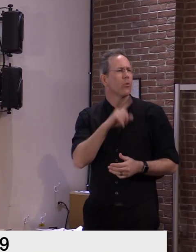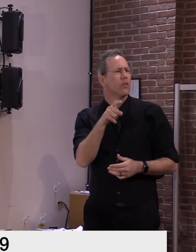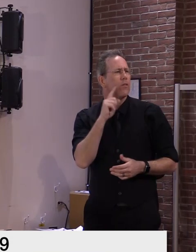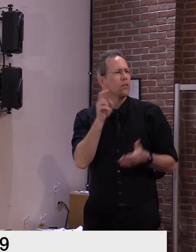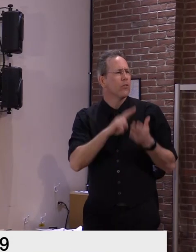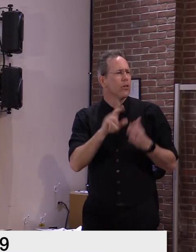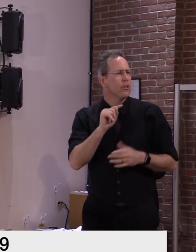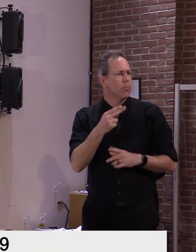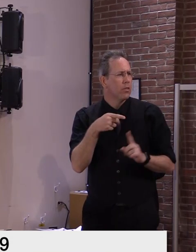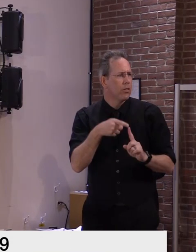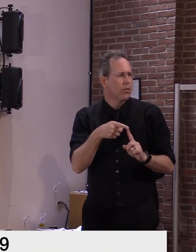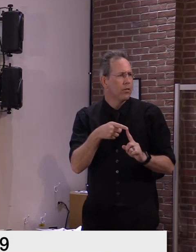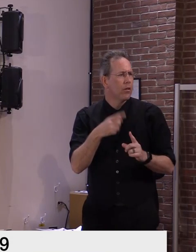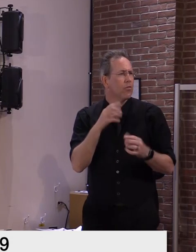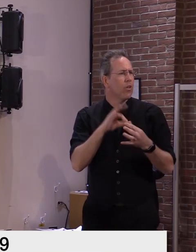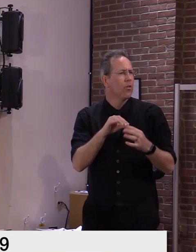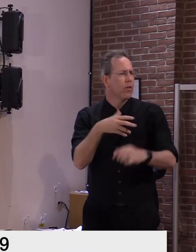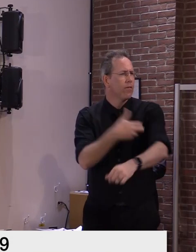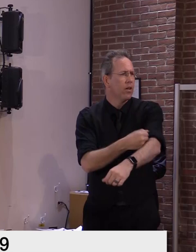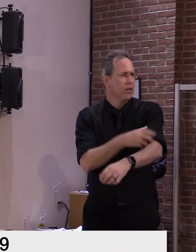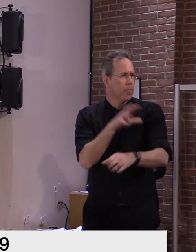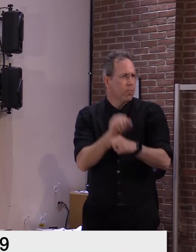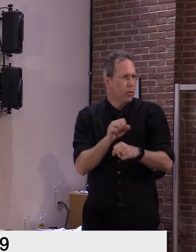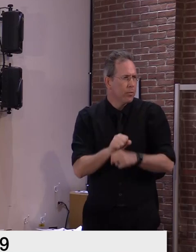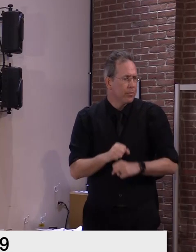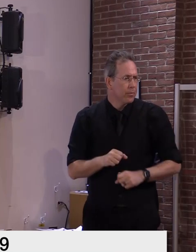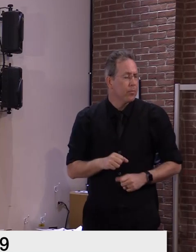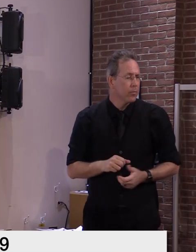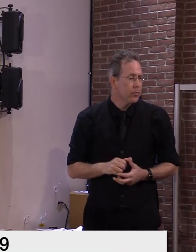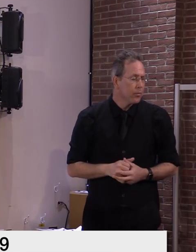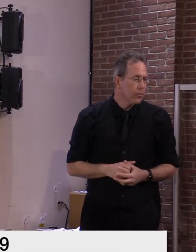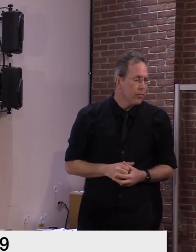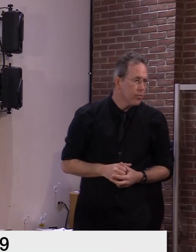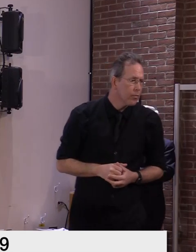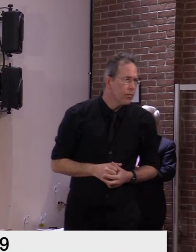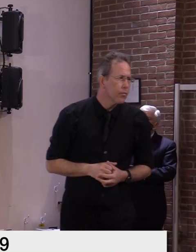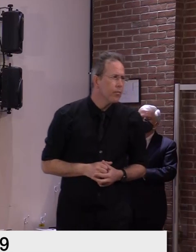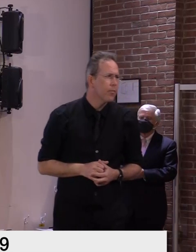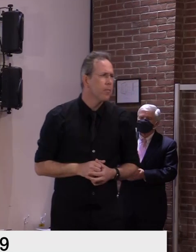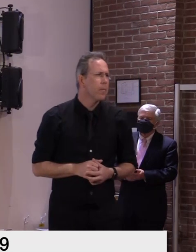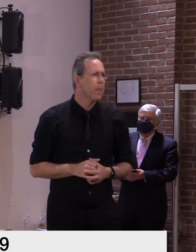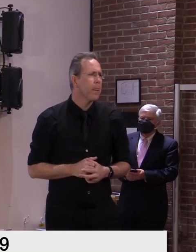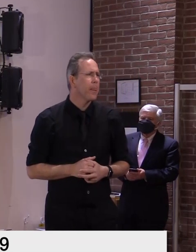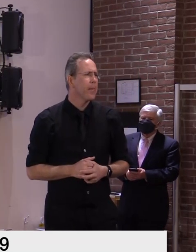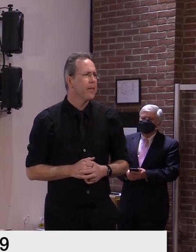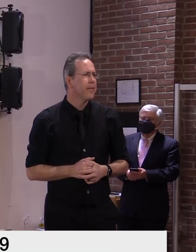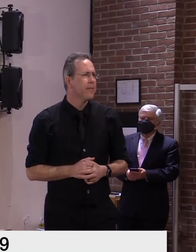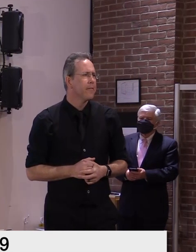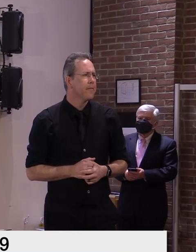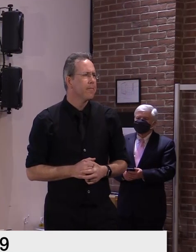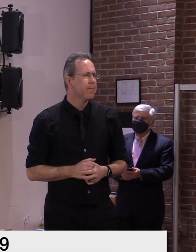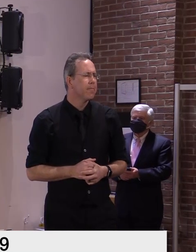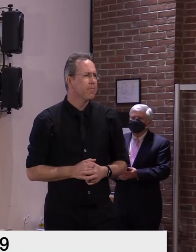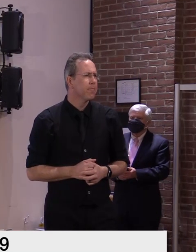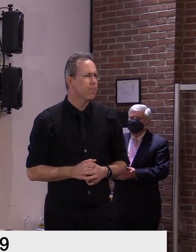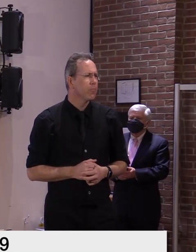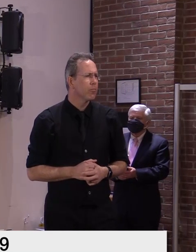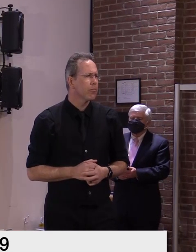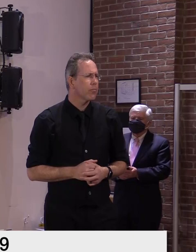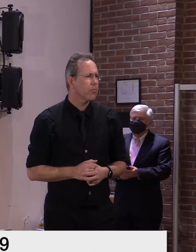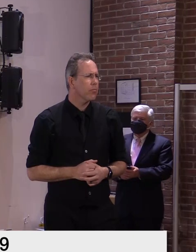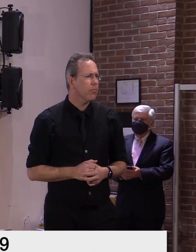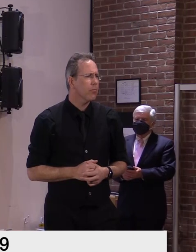guess Kat hasn't gone through it. She's probably too young. But, yeah, going through the pharmacy program and actually bouncing back and